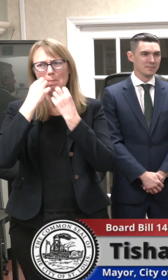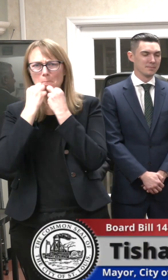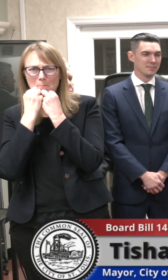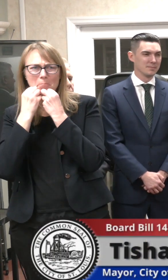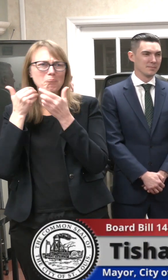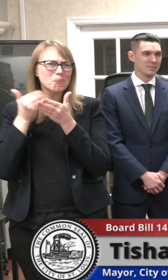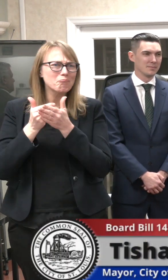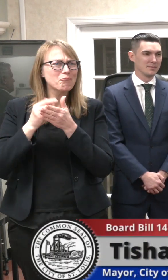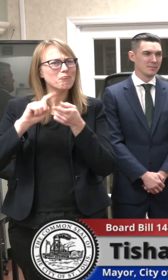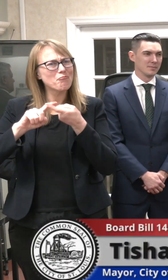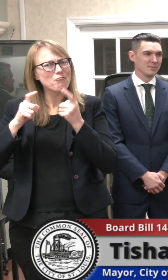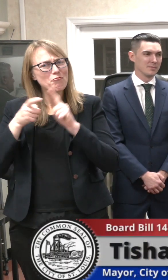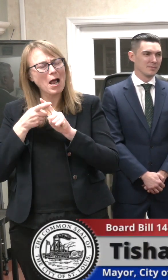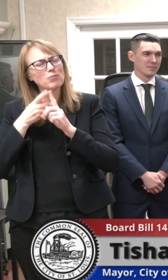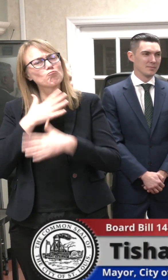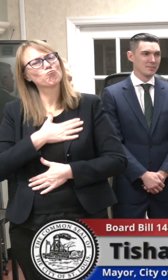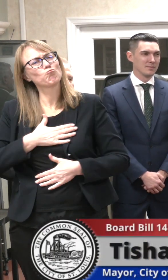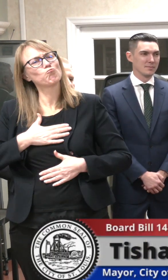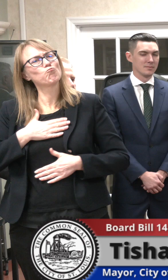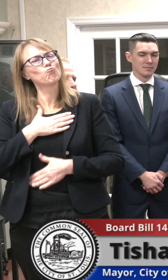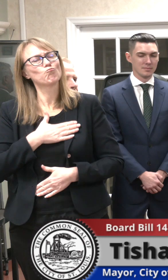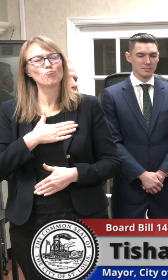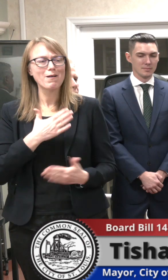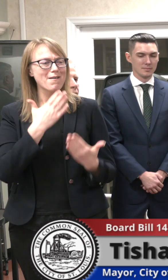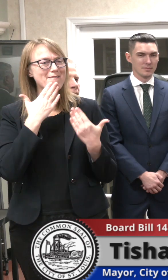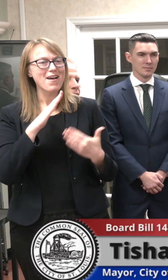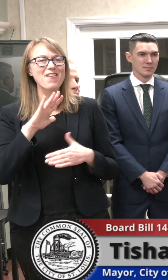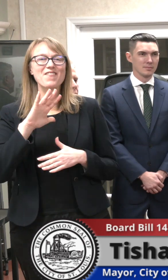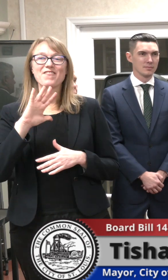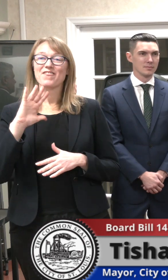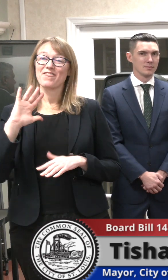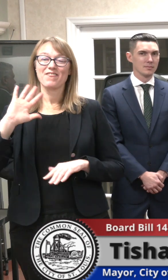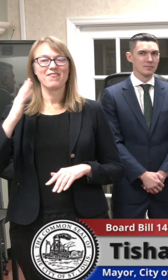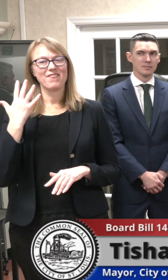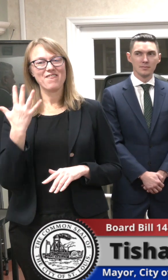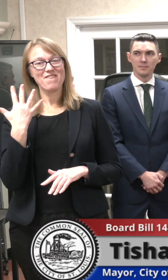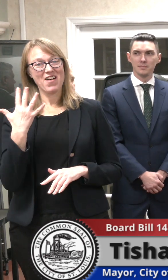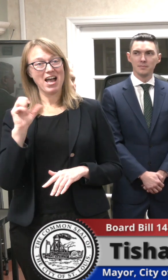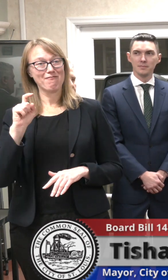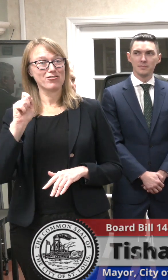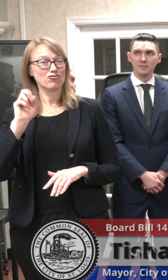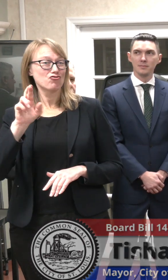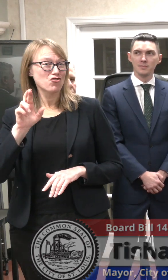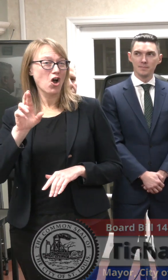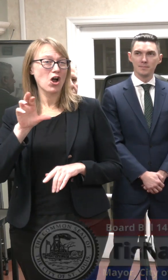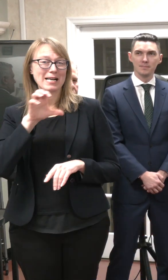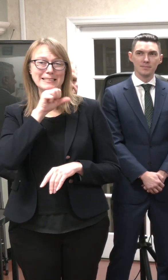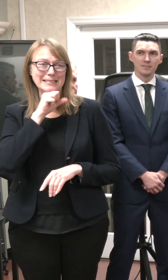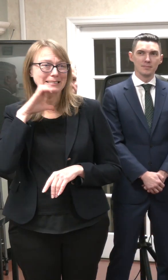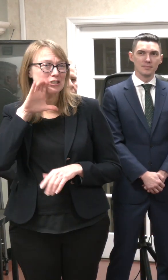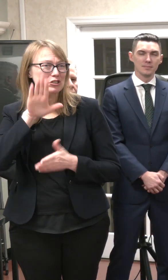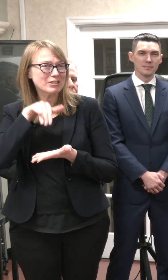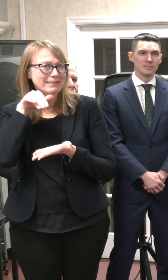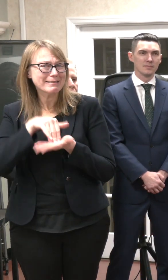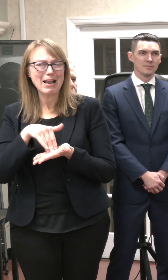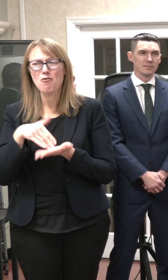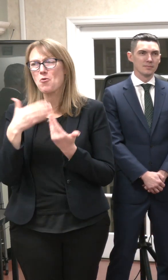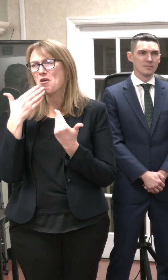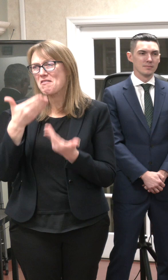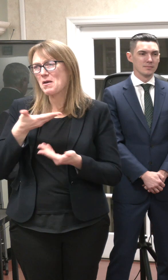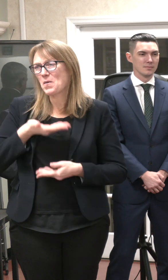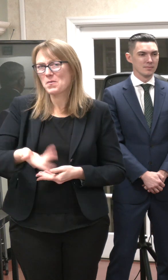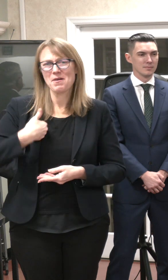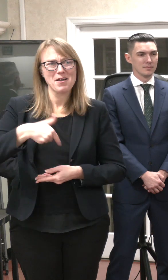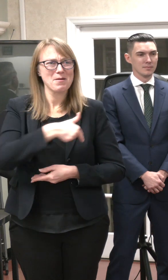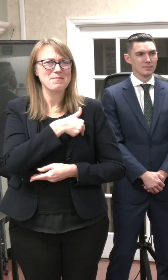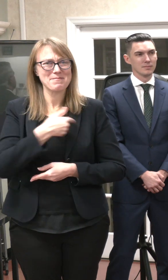want to thank the leadership and staff of Five Star Senior Center for serving as a gracious host for today's bill signing. I also want